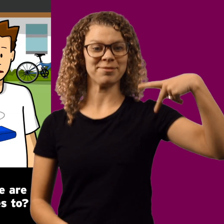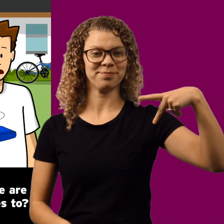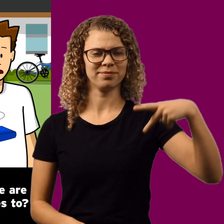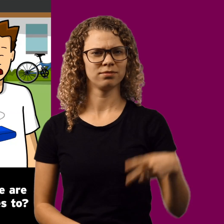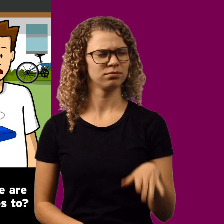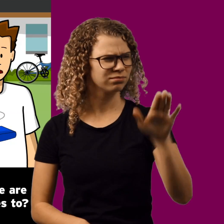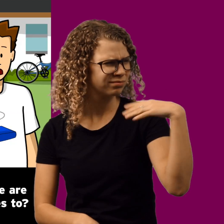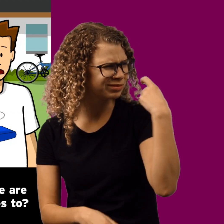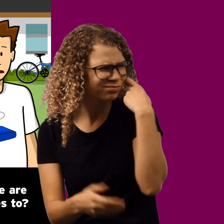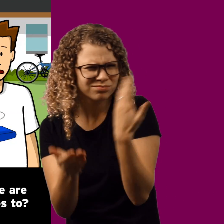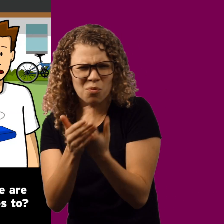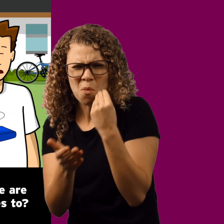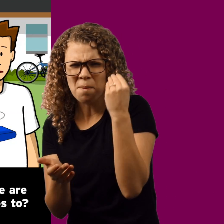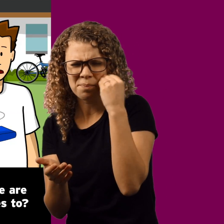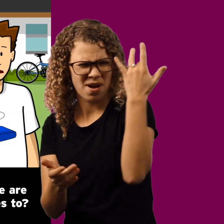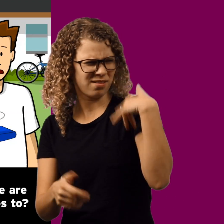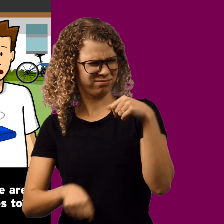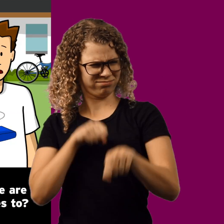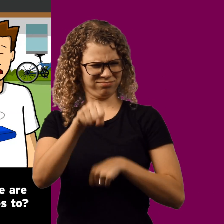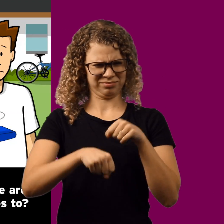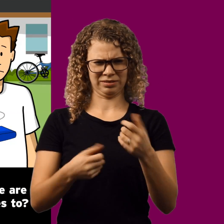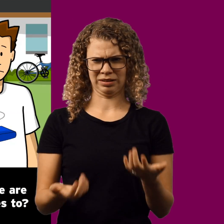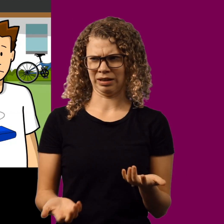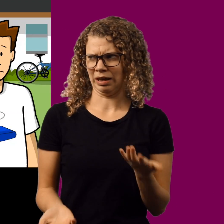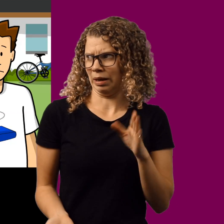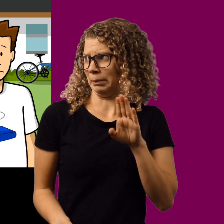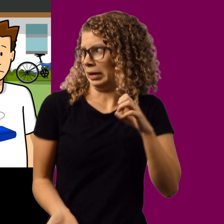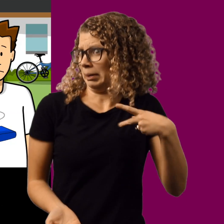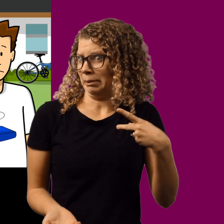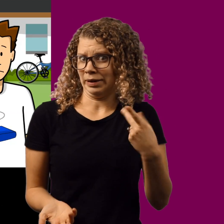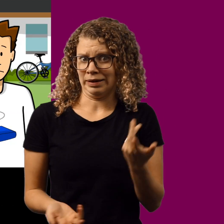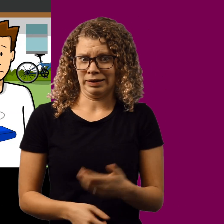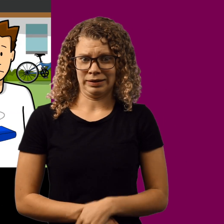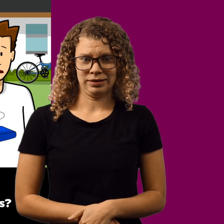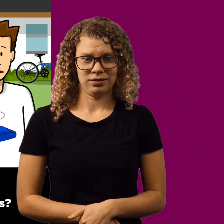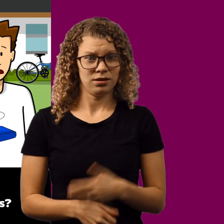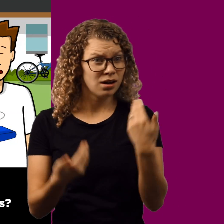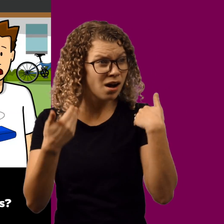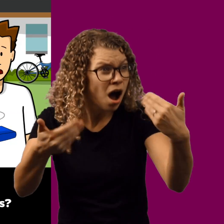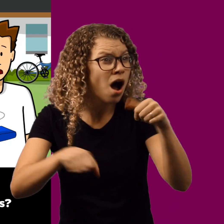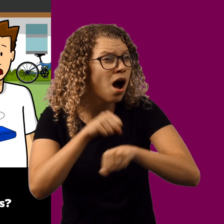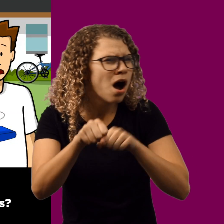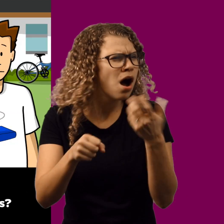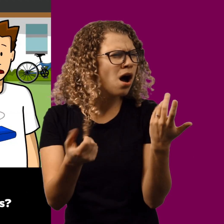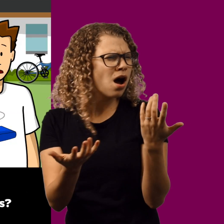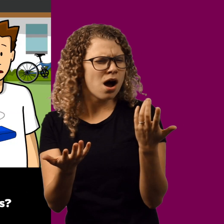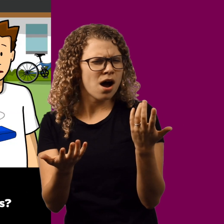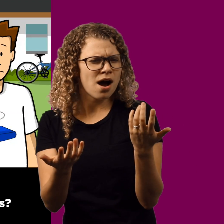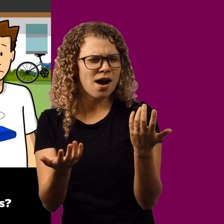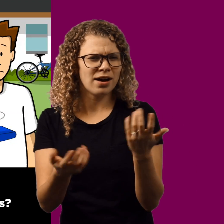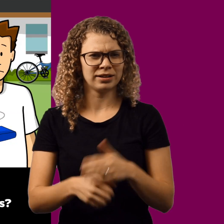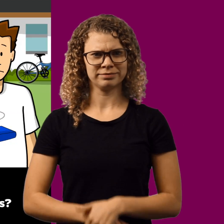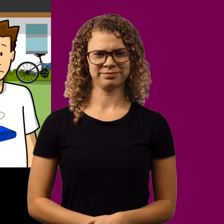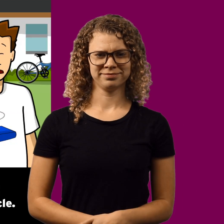But we just got home. Where are we supposed to ride our bikes to? What